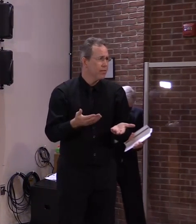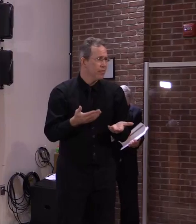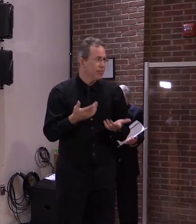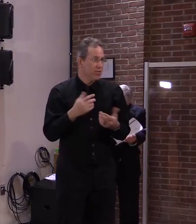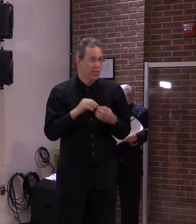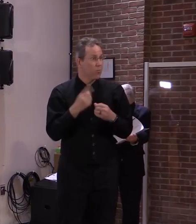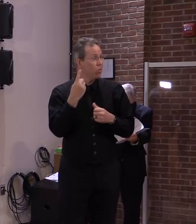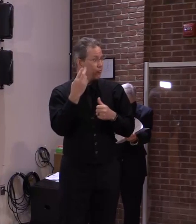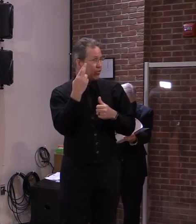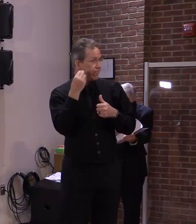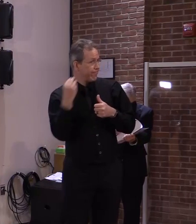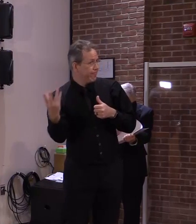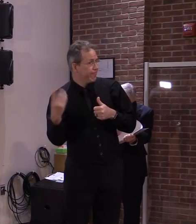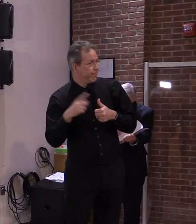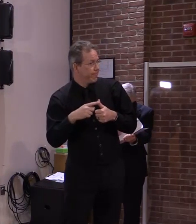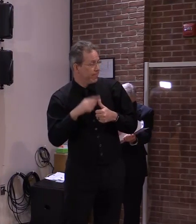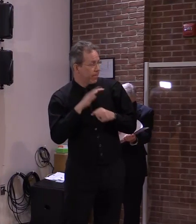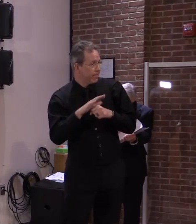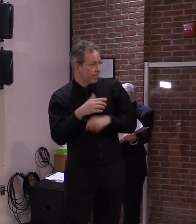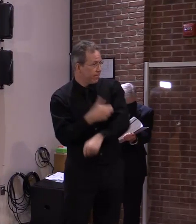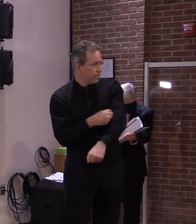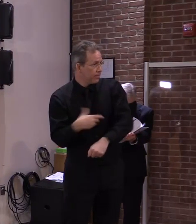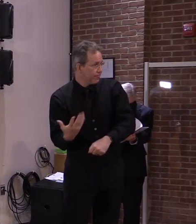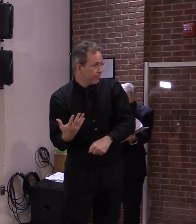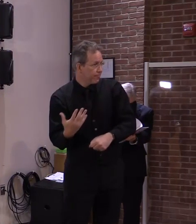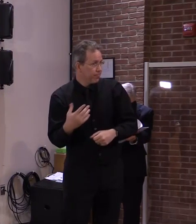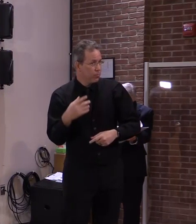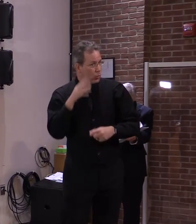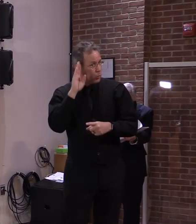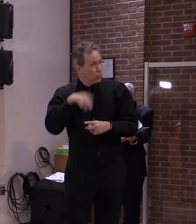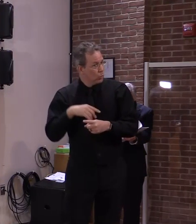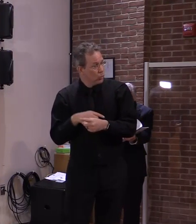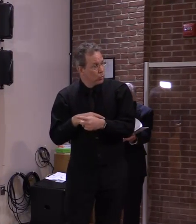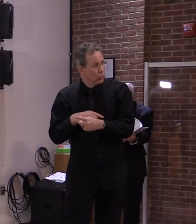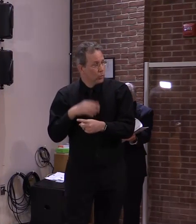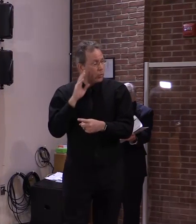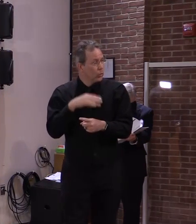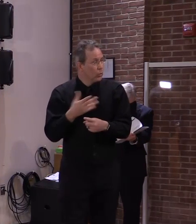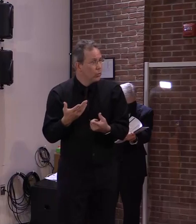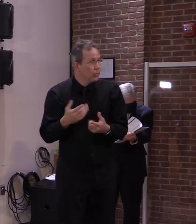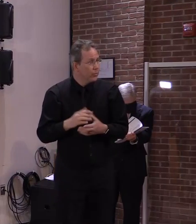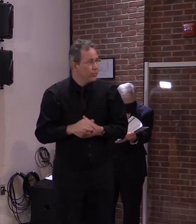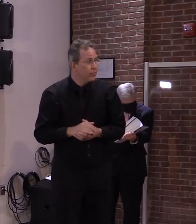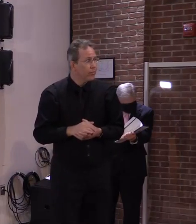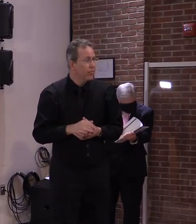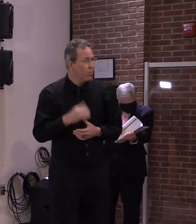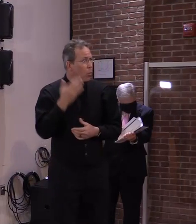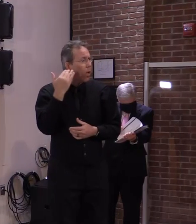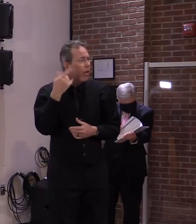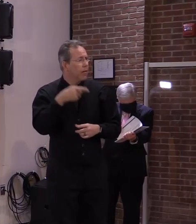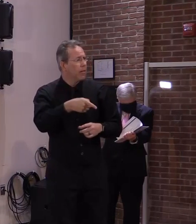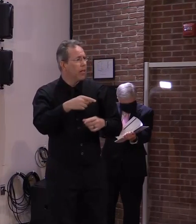you aware of what might be behind the high rate of